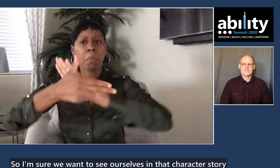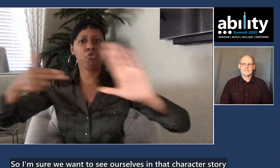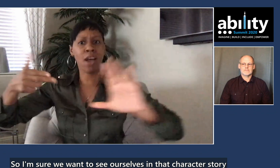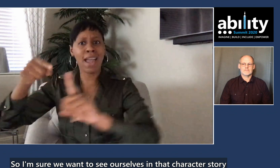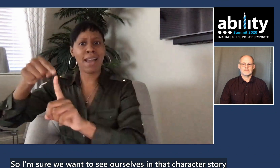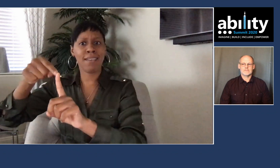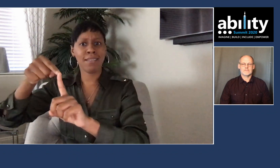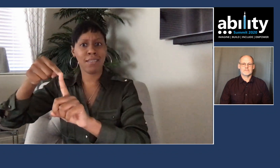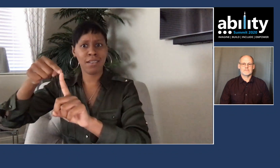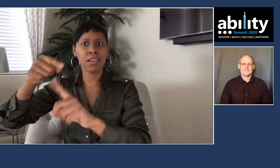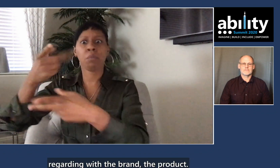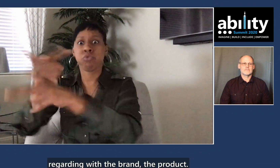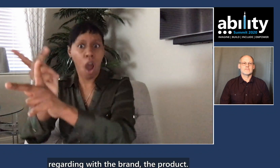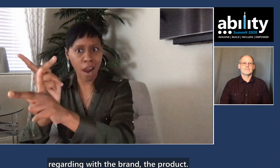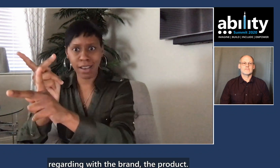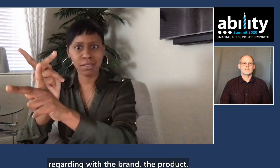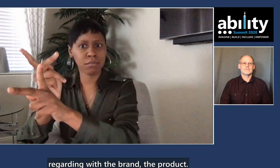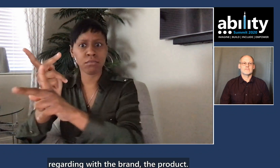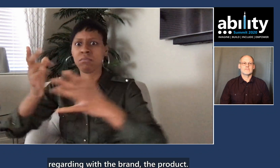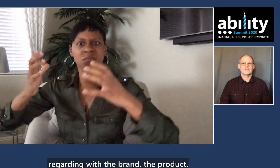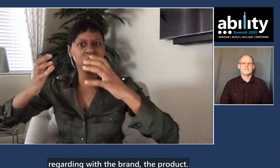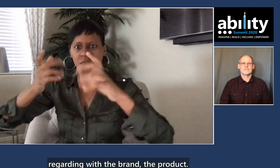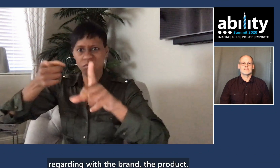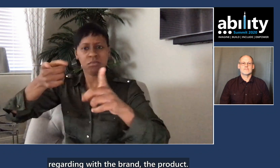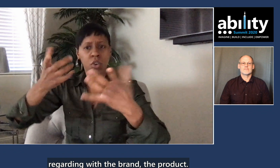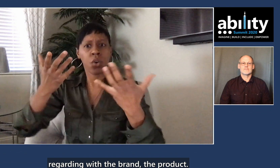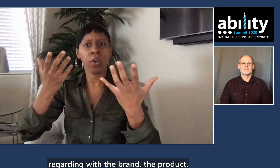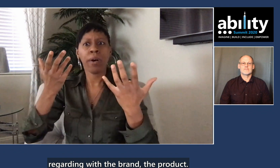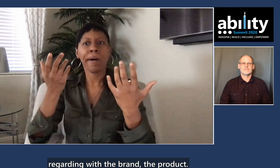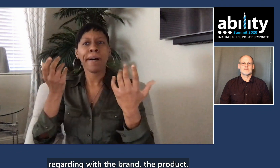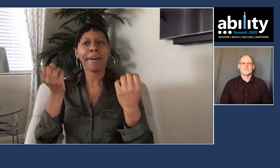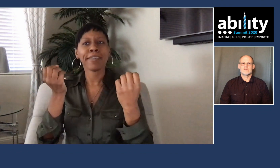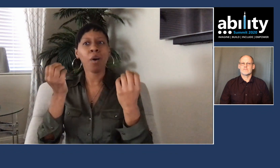story regarding with the brand, the product.